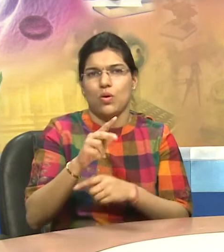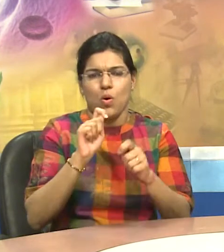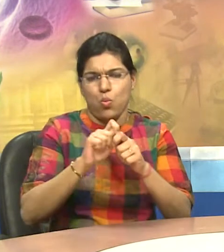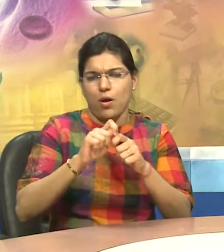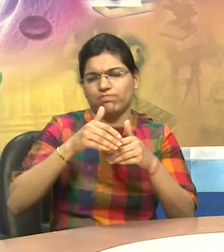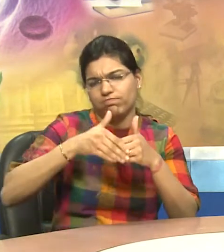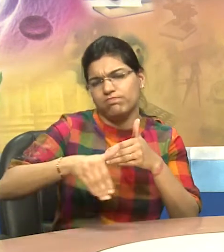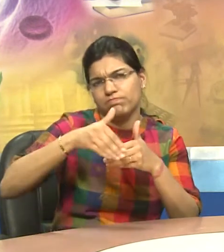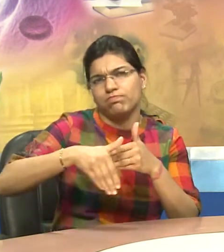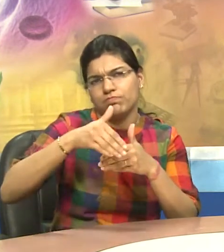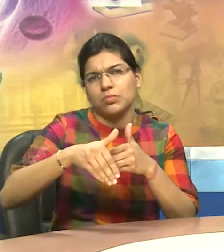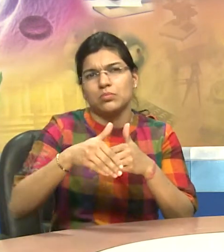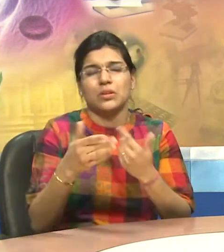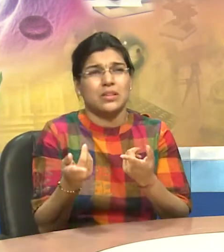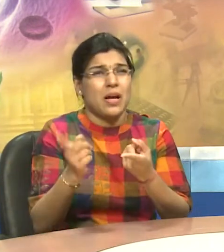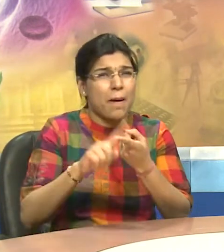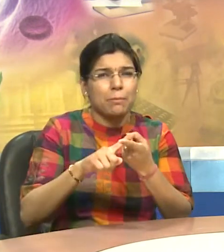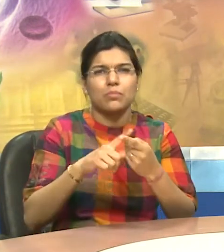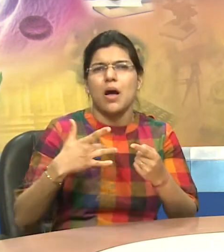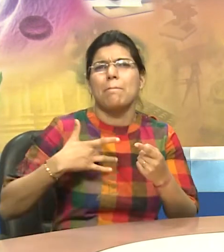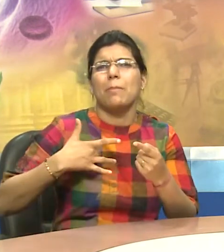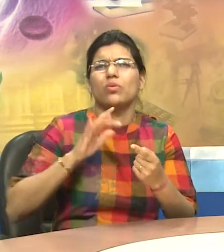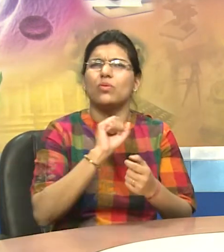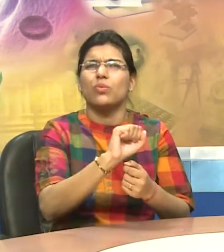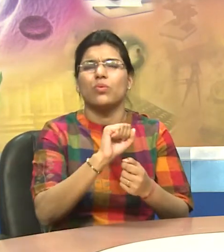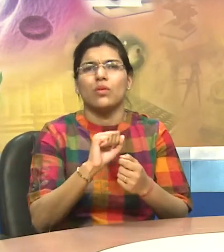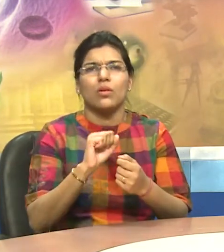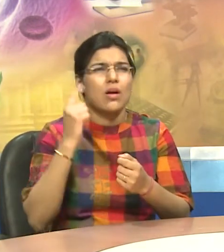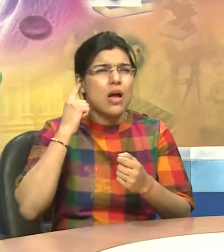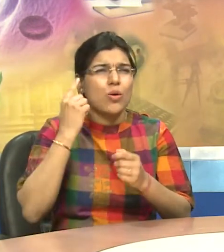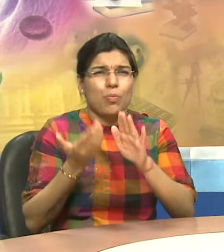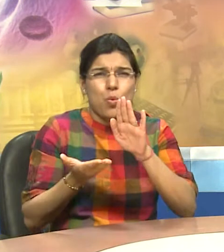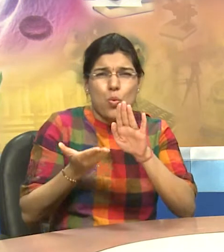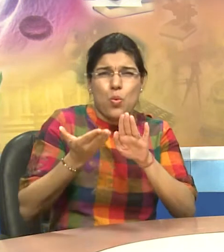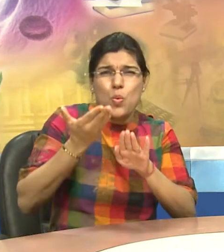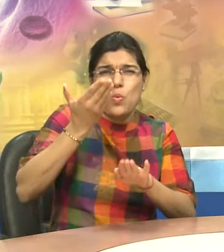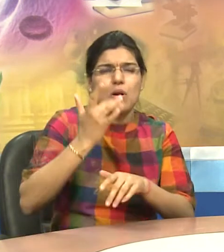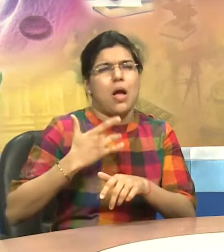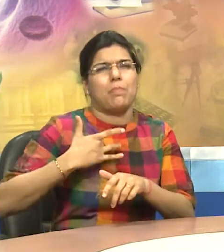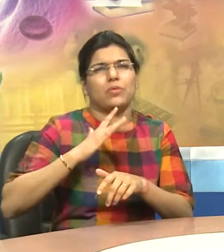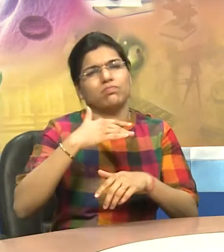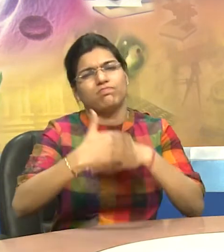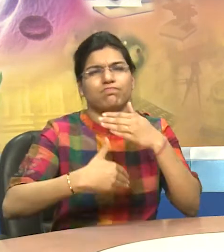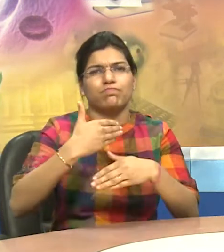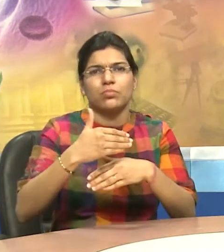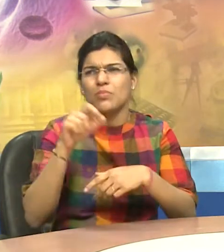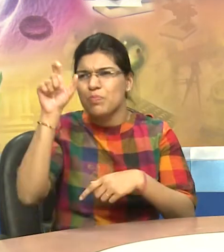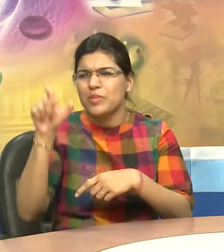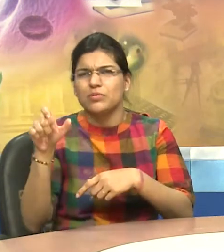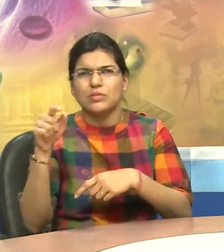If anyone, male or female, get the exposure of loud noise for very long